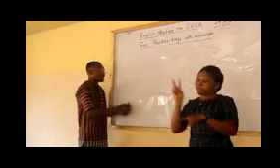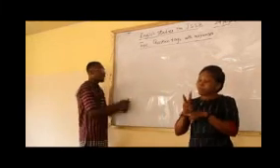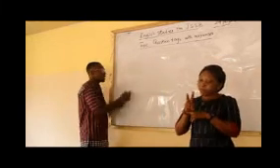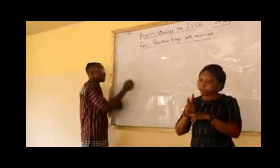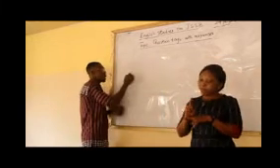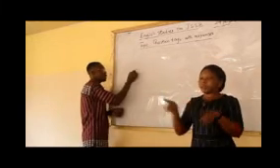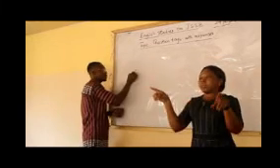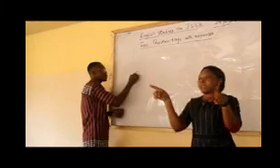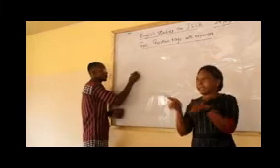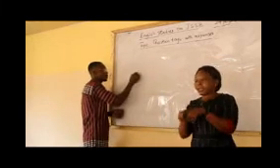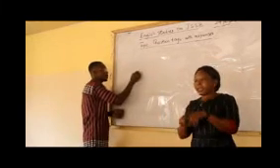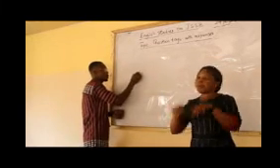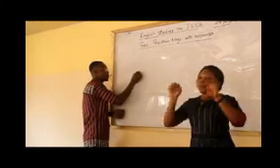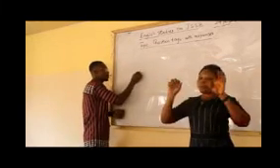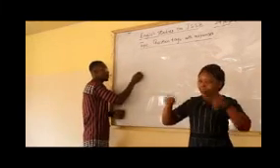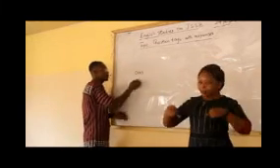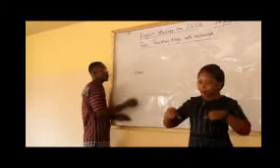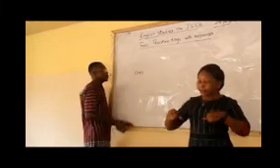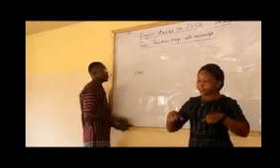like can,